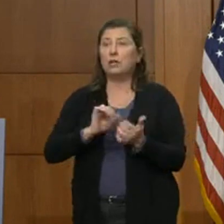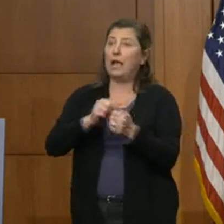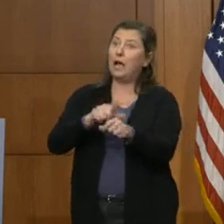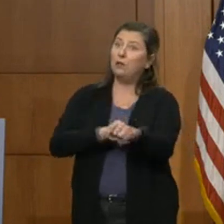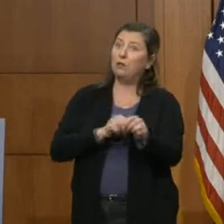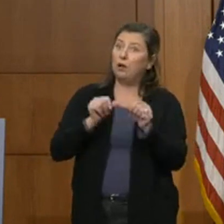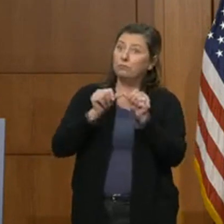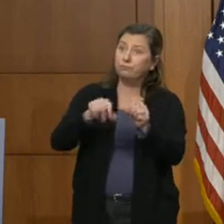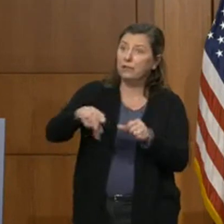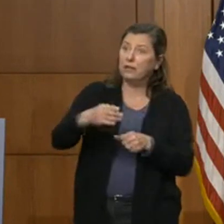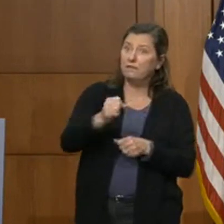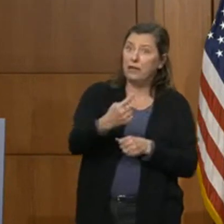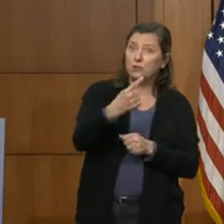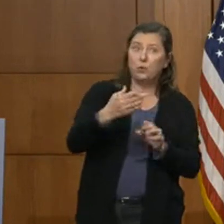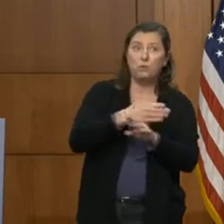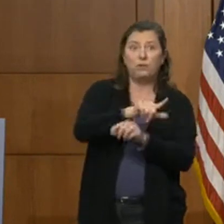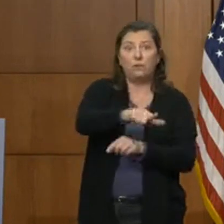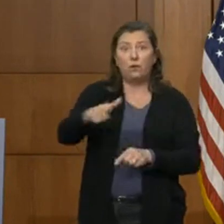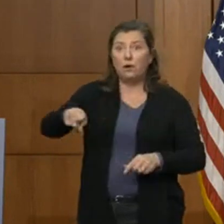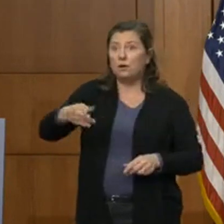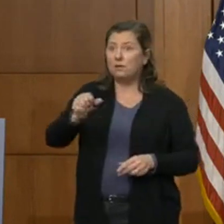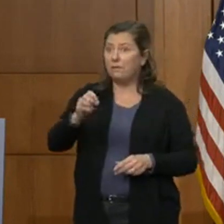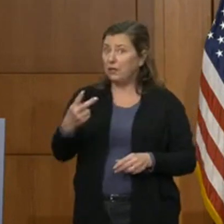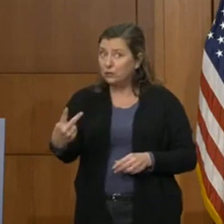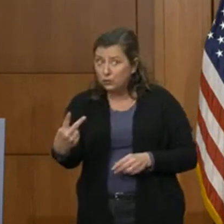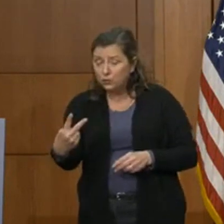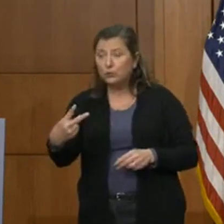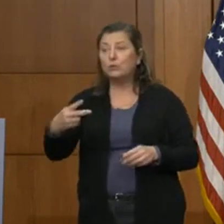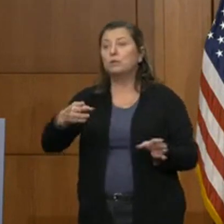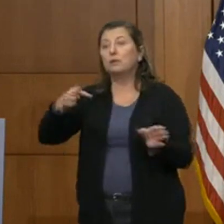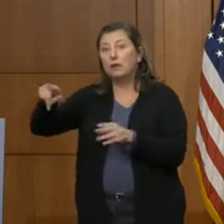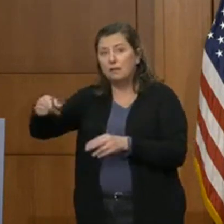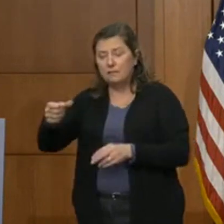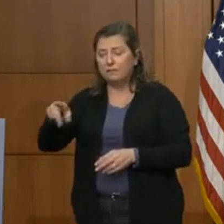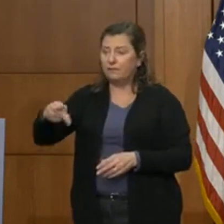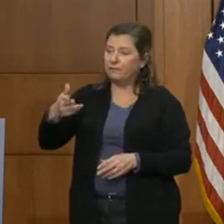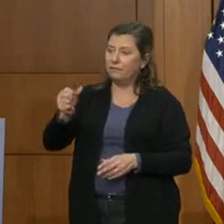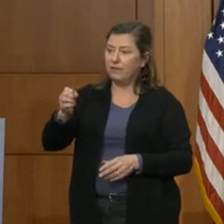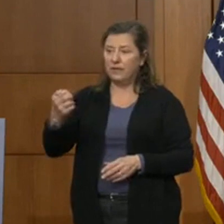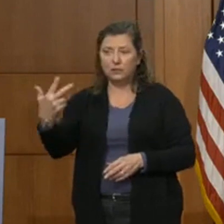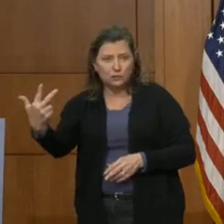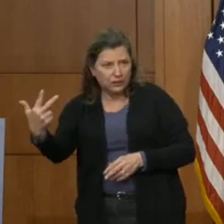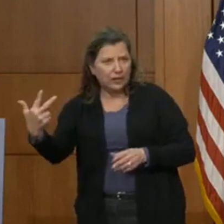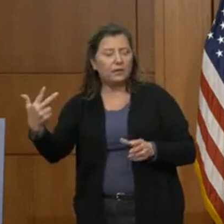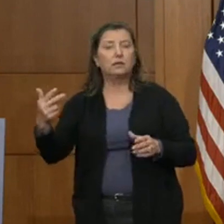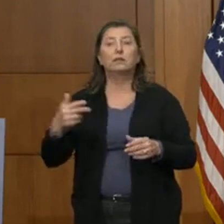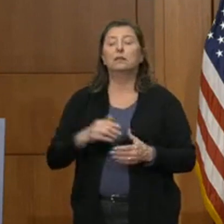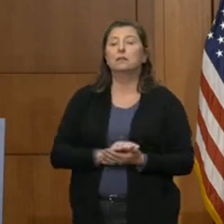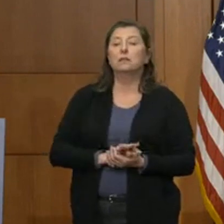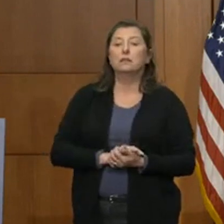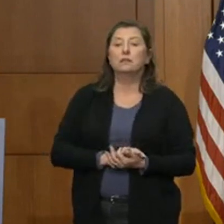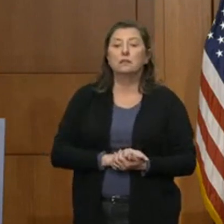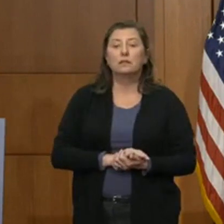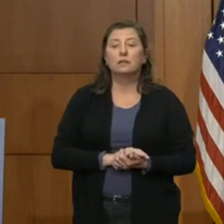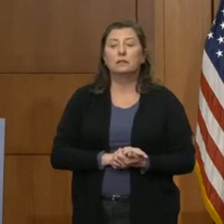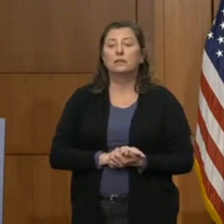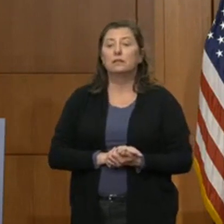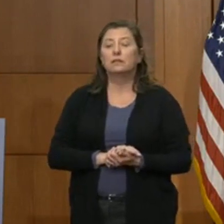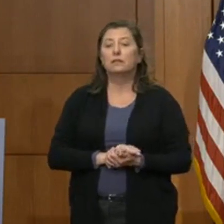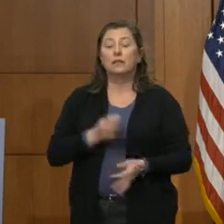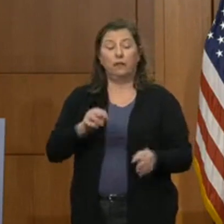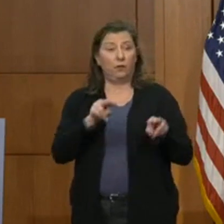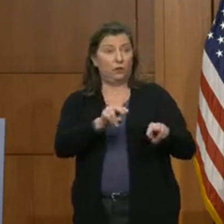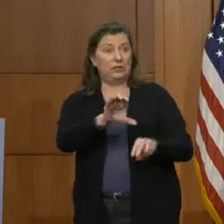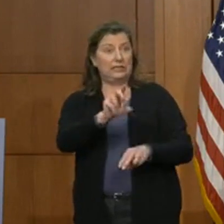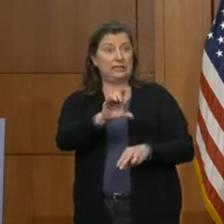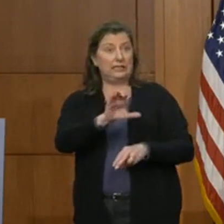in phase 1 before we go to phase 2 and then phase 3? And if one looks at the CDC